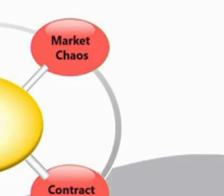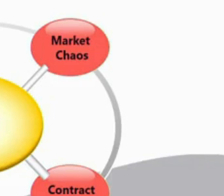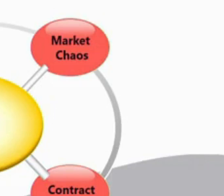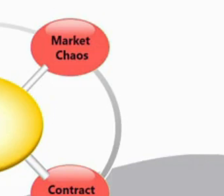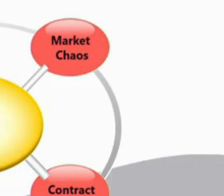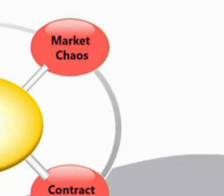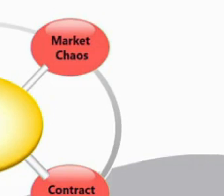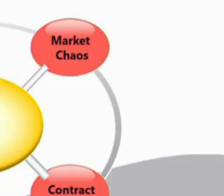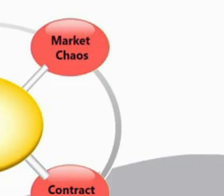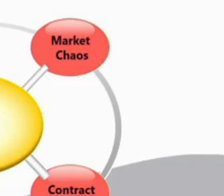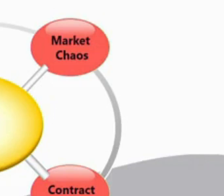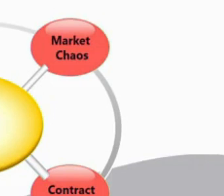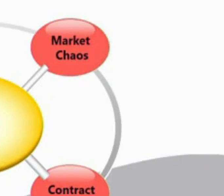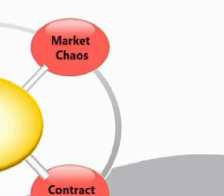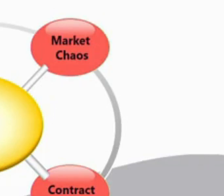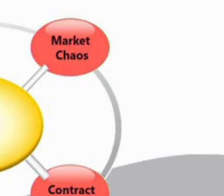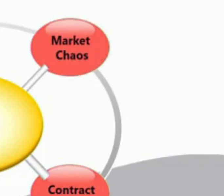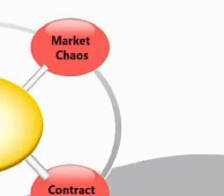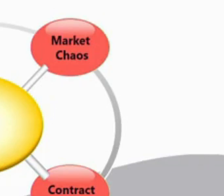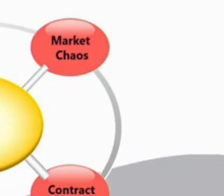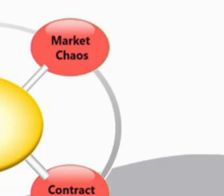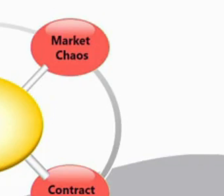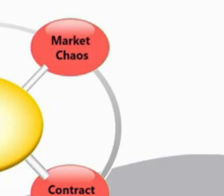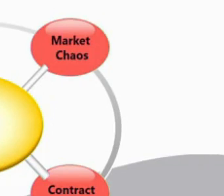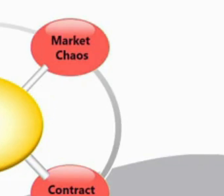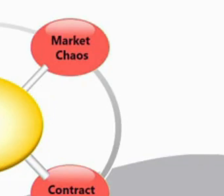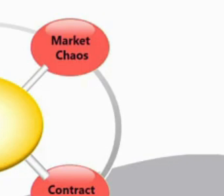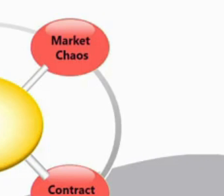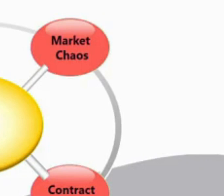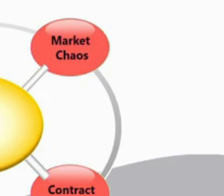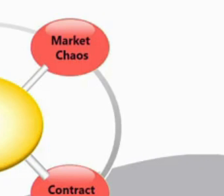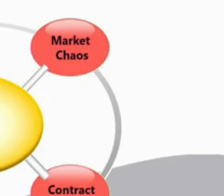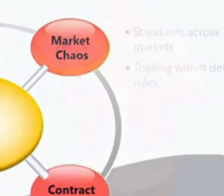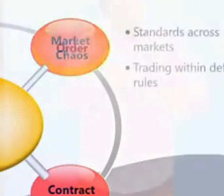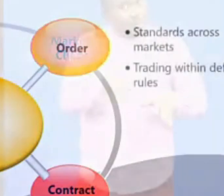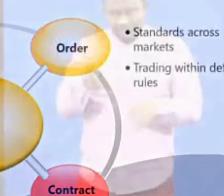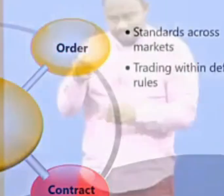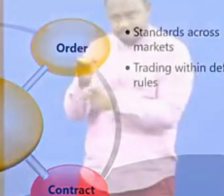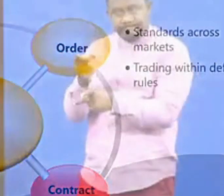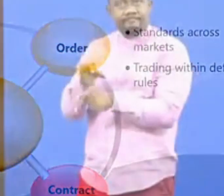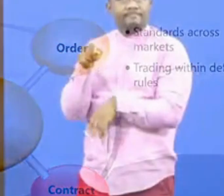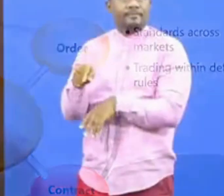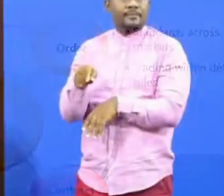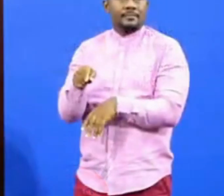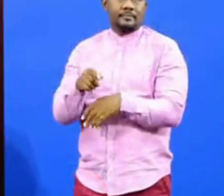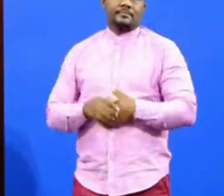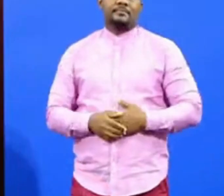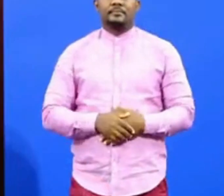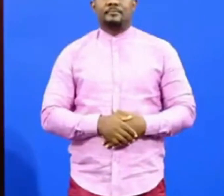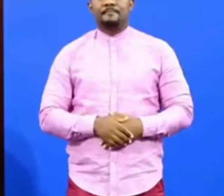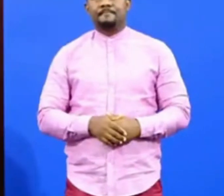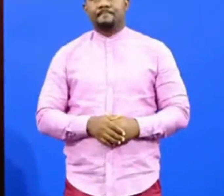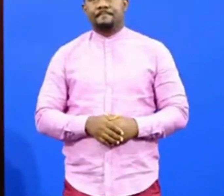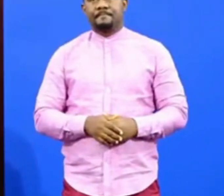may have gone to waste, now they come into the warehouse, none of them are going to waste. So this is the idea behind that. We talk